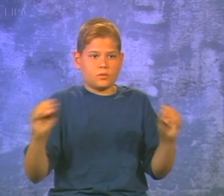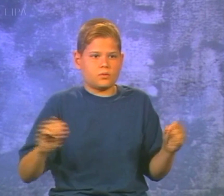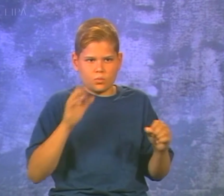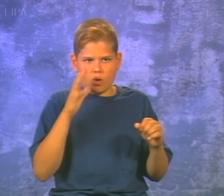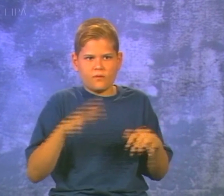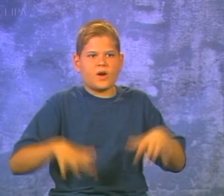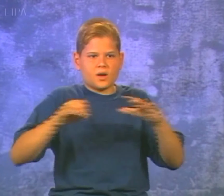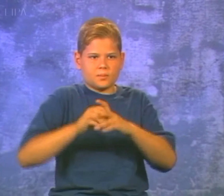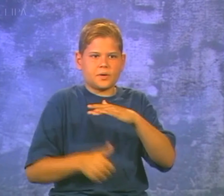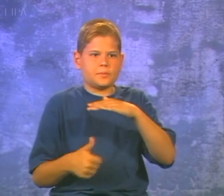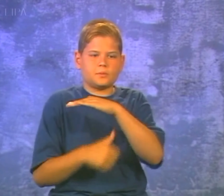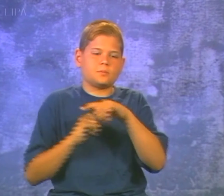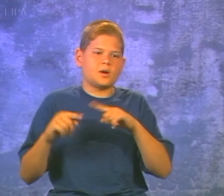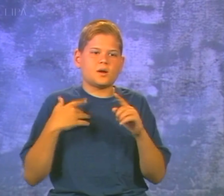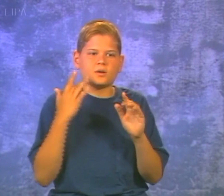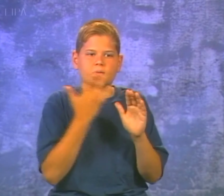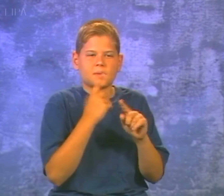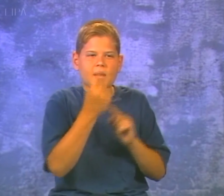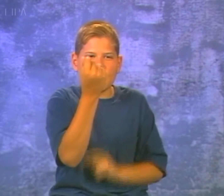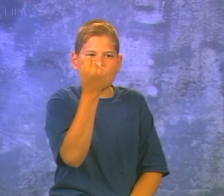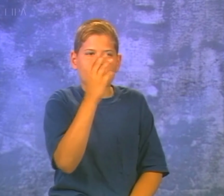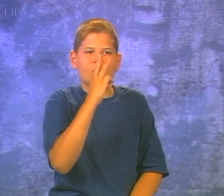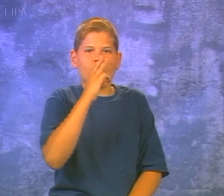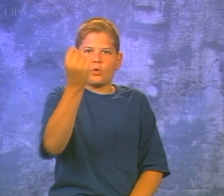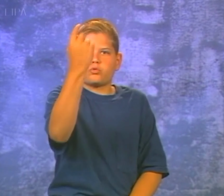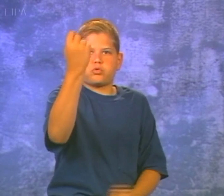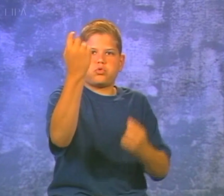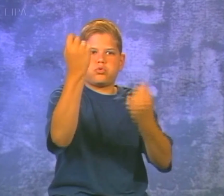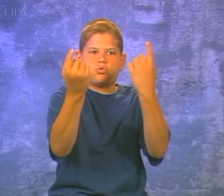Our basement has protection for water.